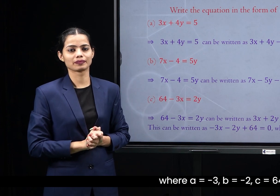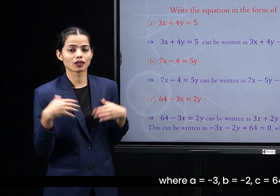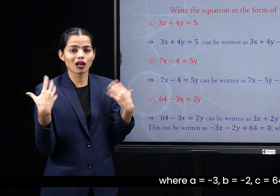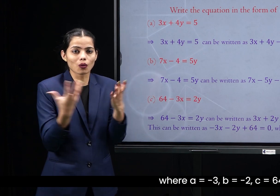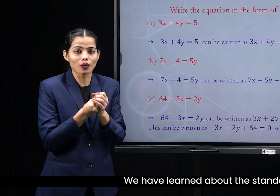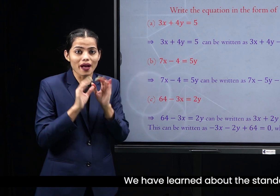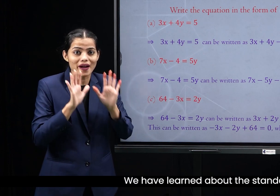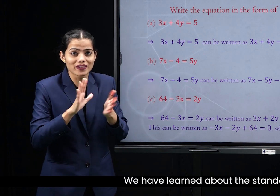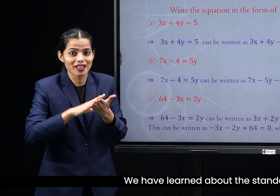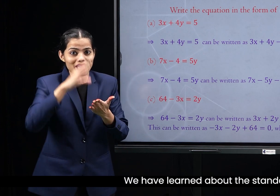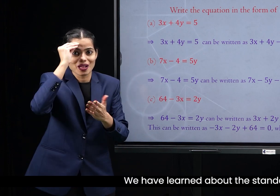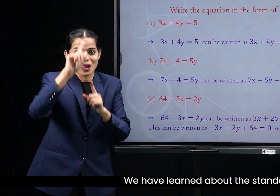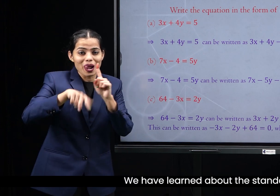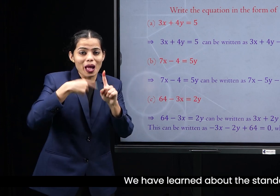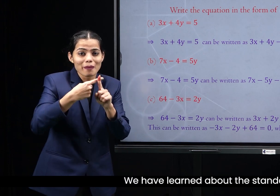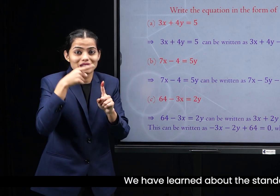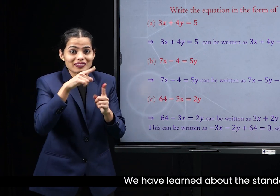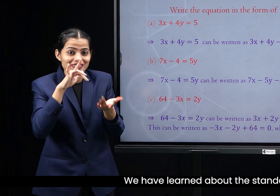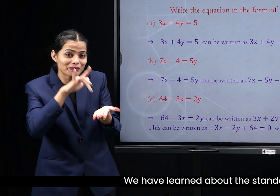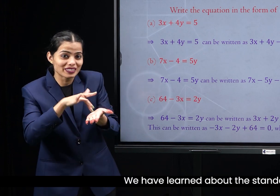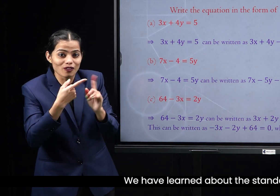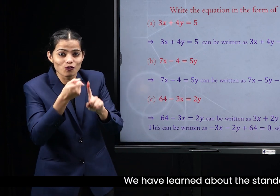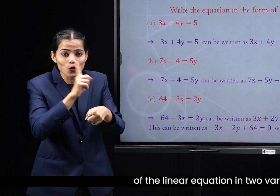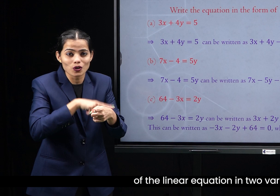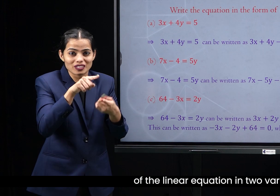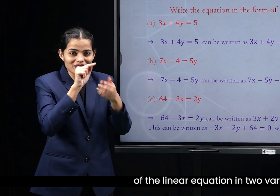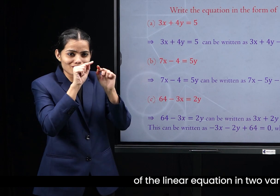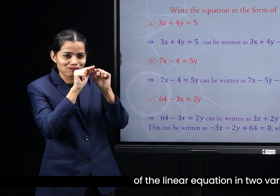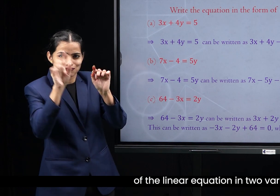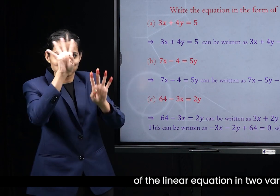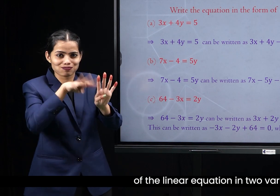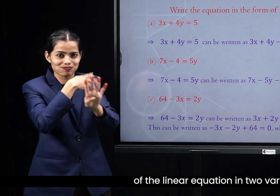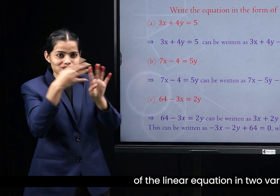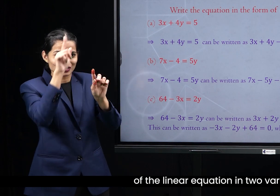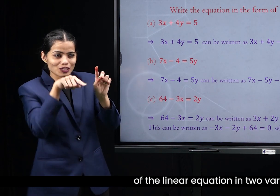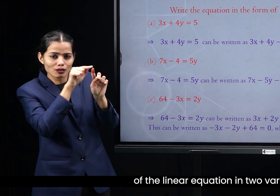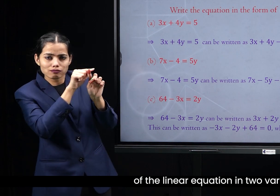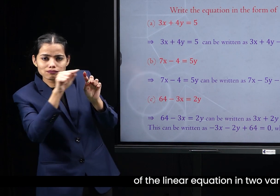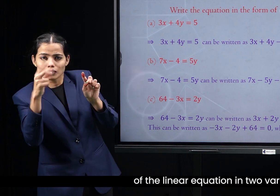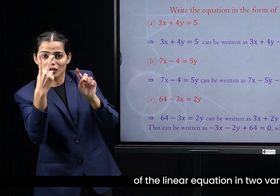We have learned about the standard form of the linear equation in two variables.